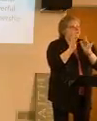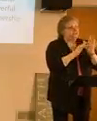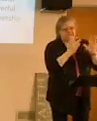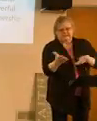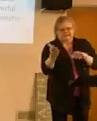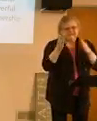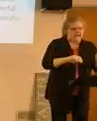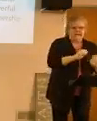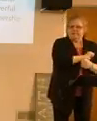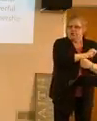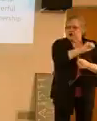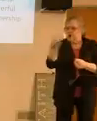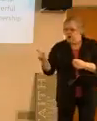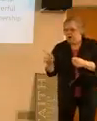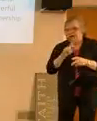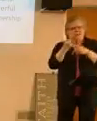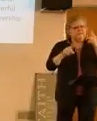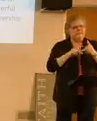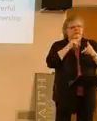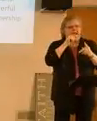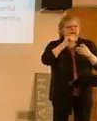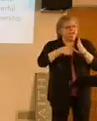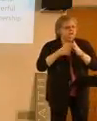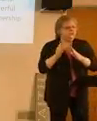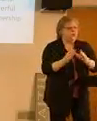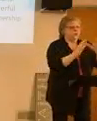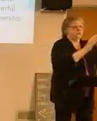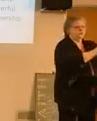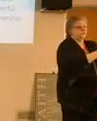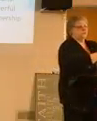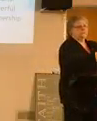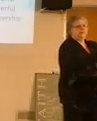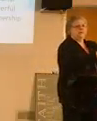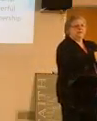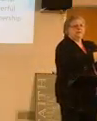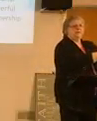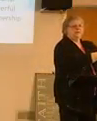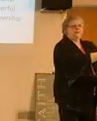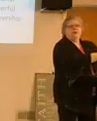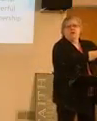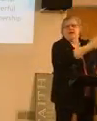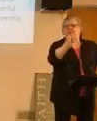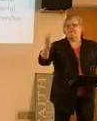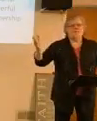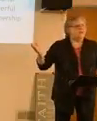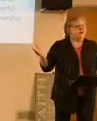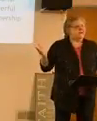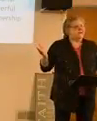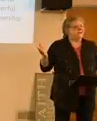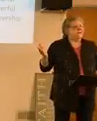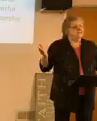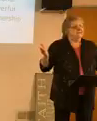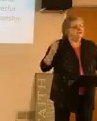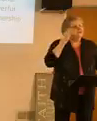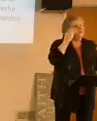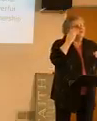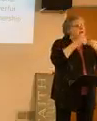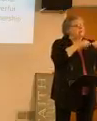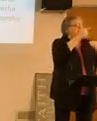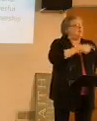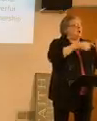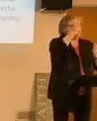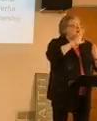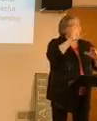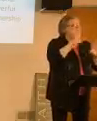everyone, not just a privileged few. And so this morning, as we think about and looking at what God did in